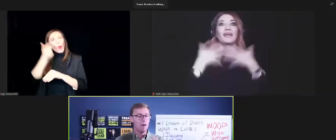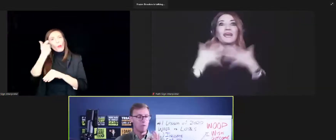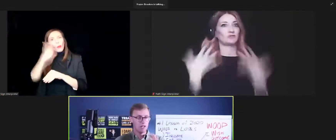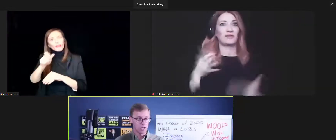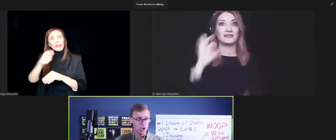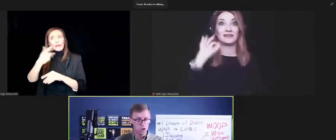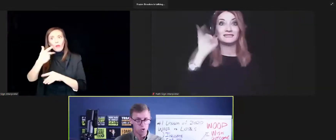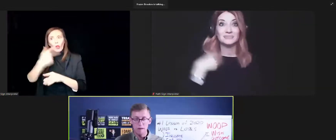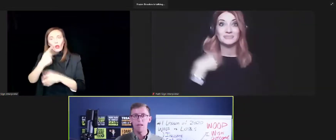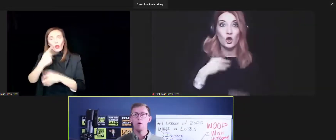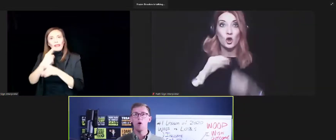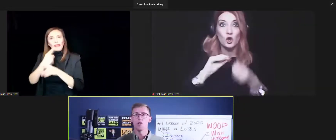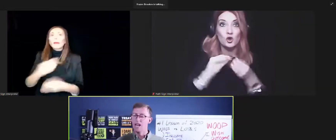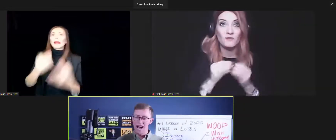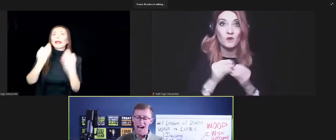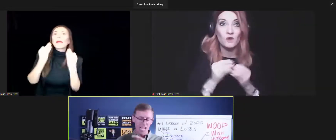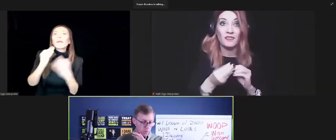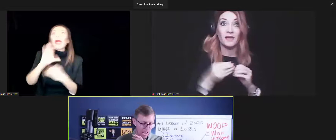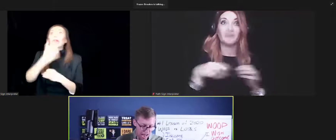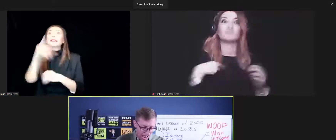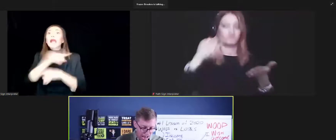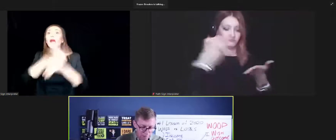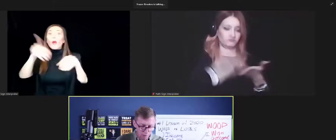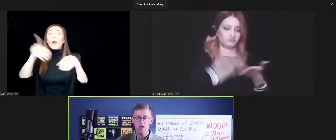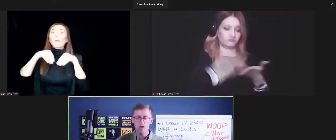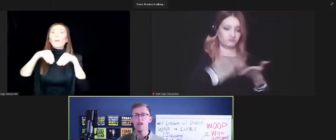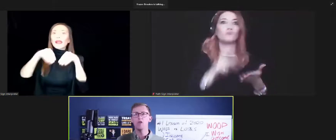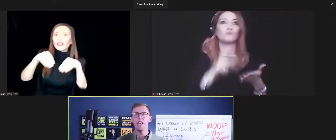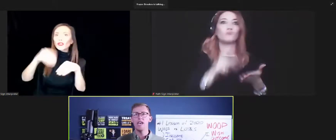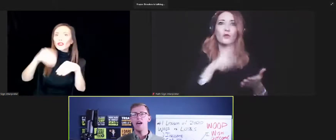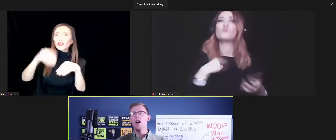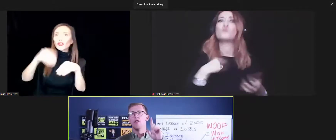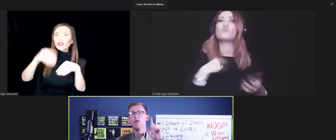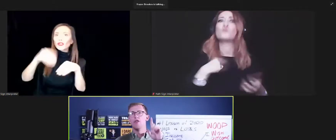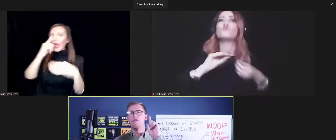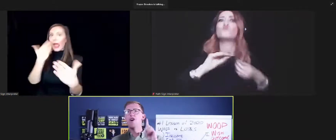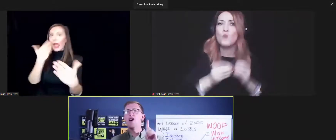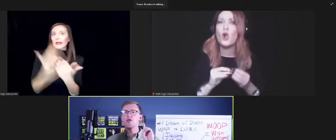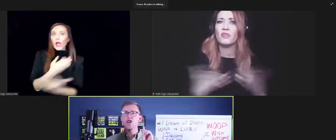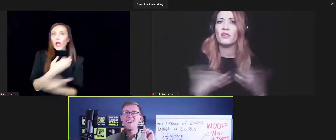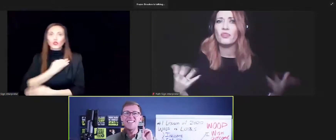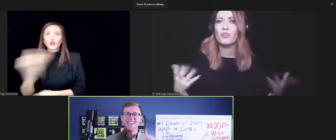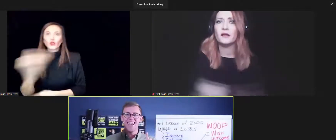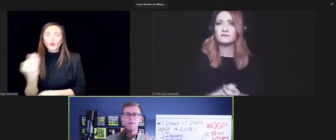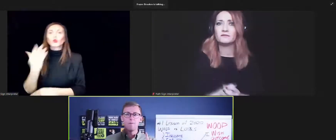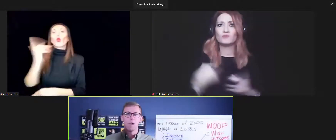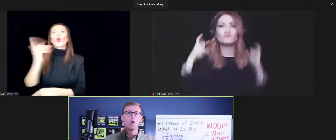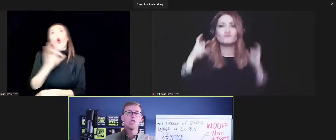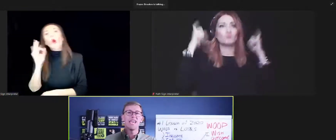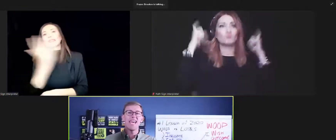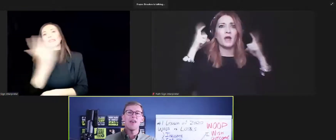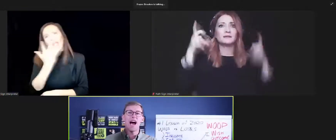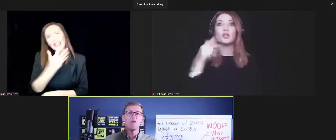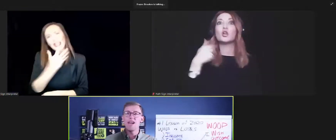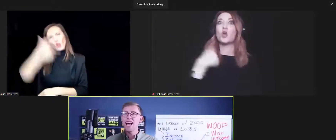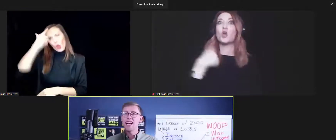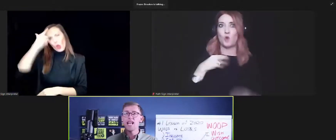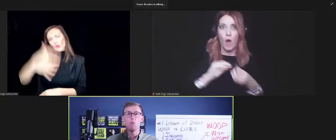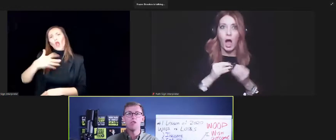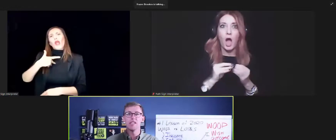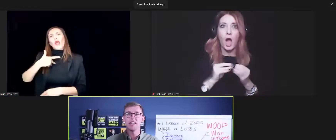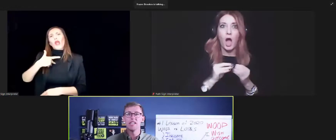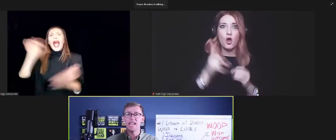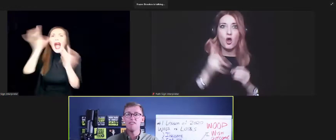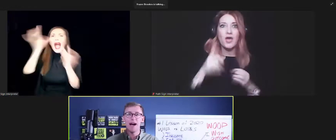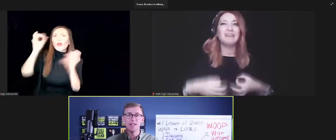it, but it's extremely important. I do it every single year. The first year I did it was the year that I realized that I